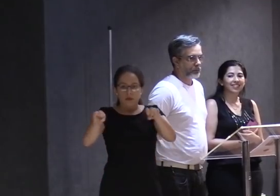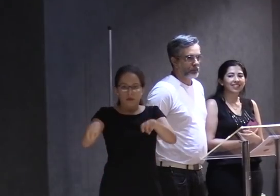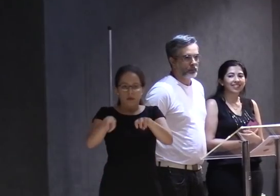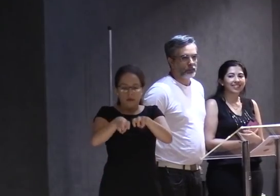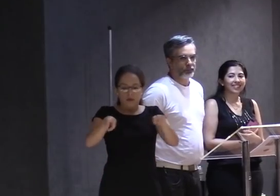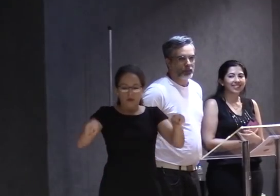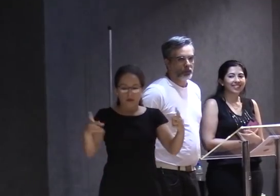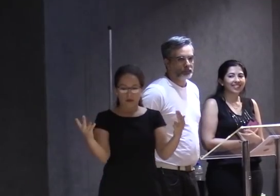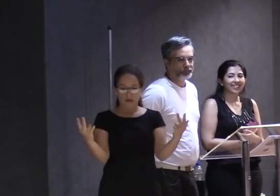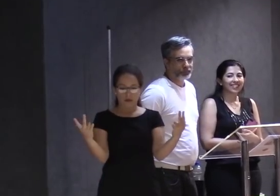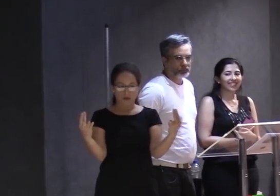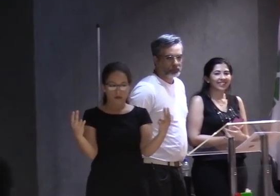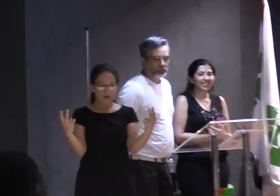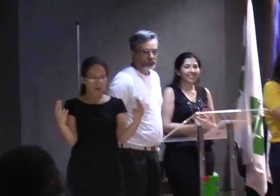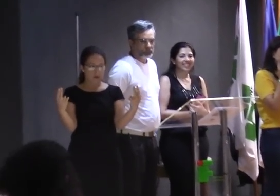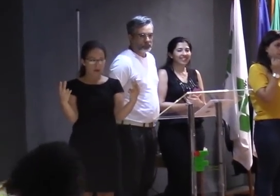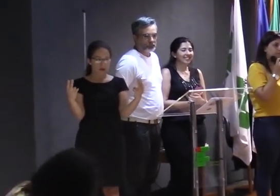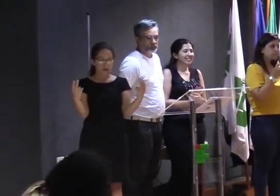favor.